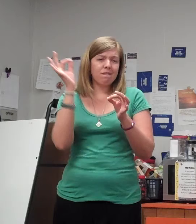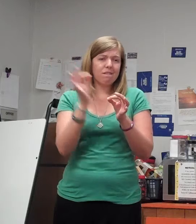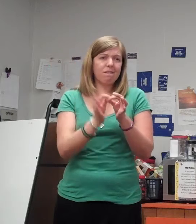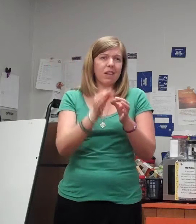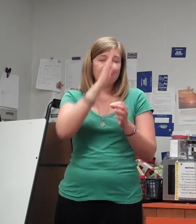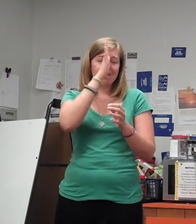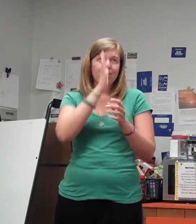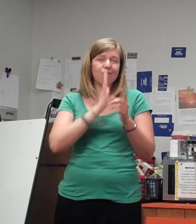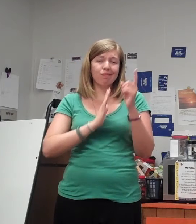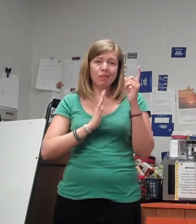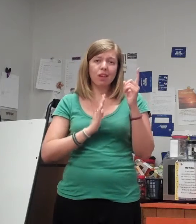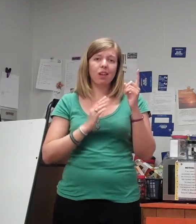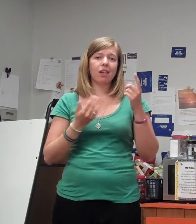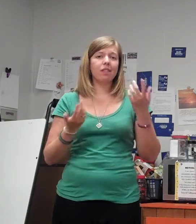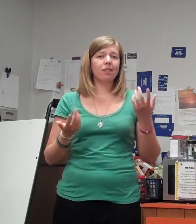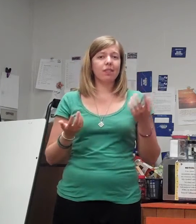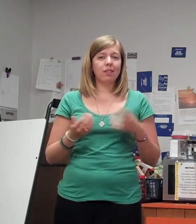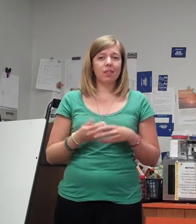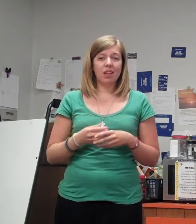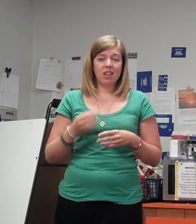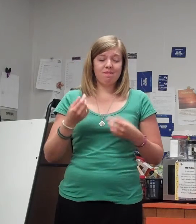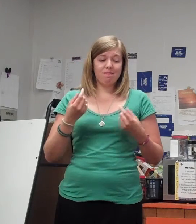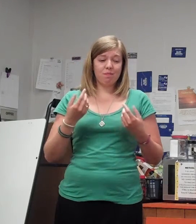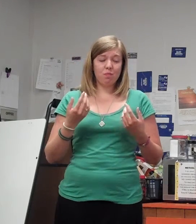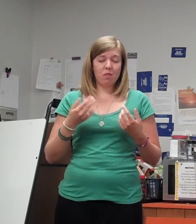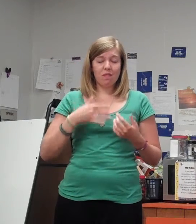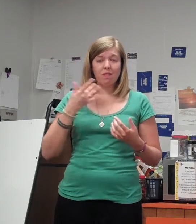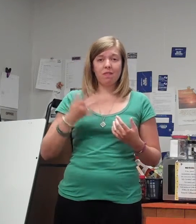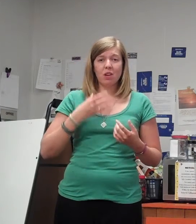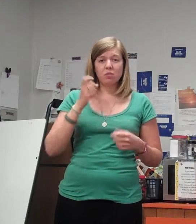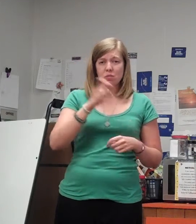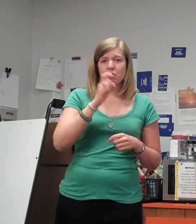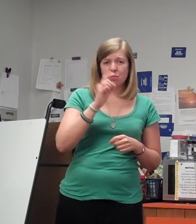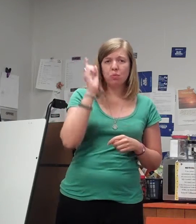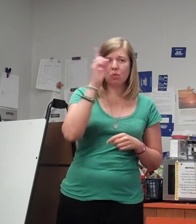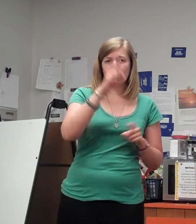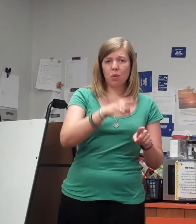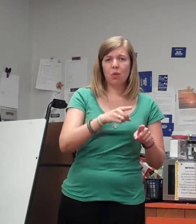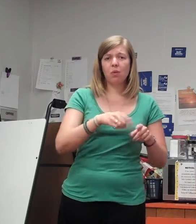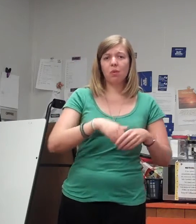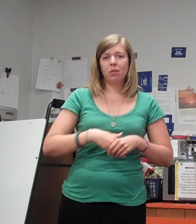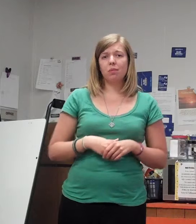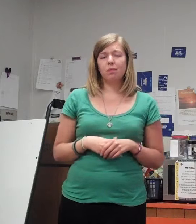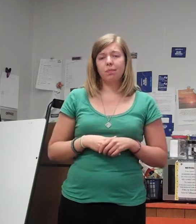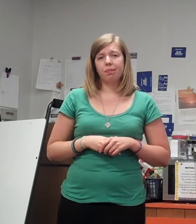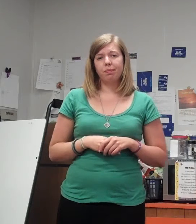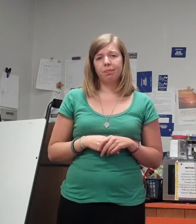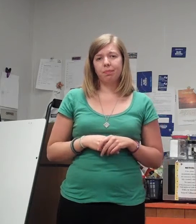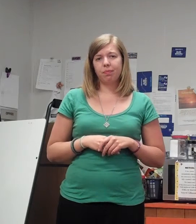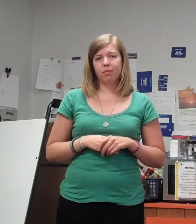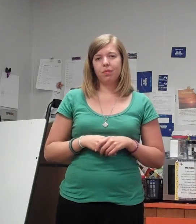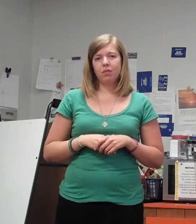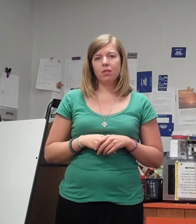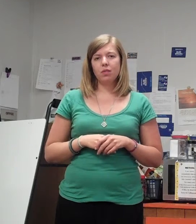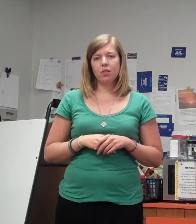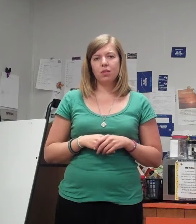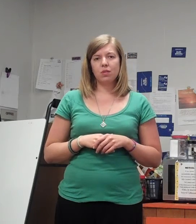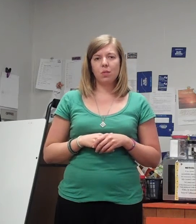when we were supposed to go and how we were supposed to go. So we got on the plane, and it was right at the